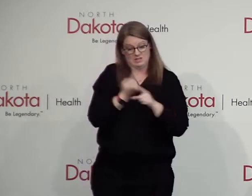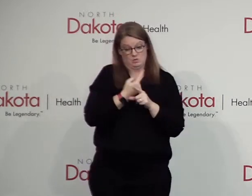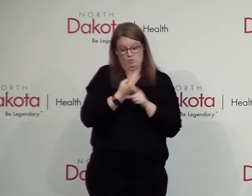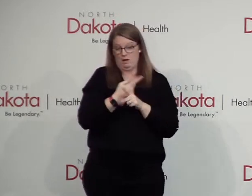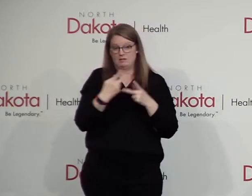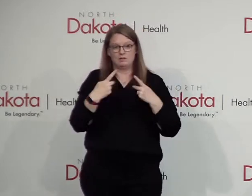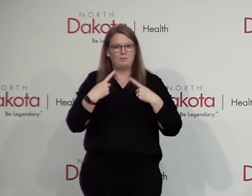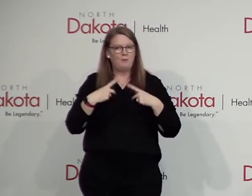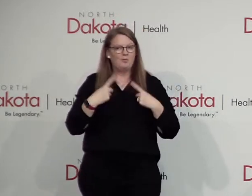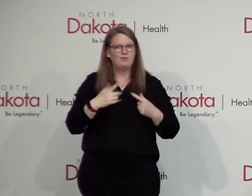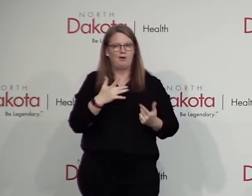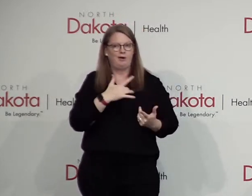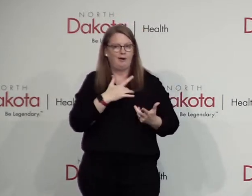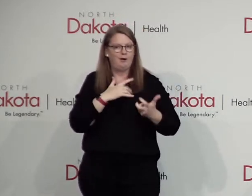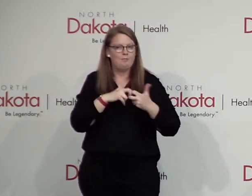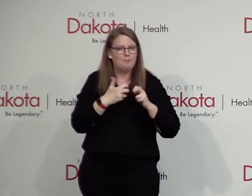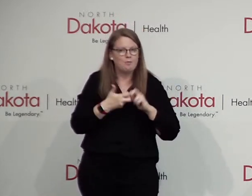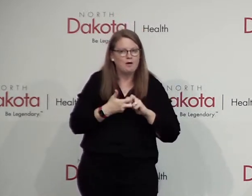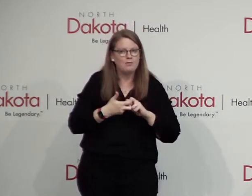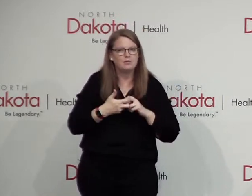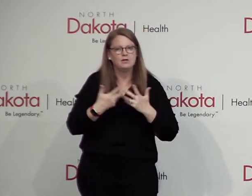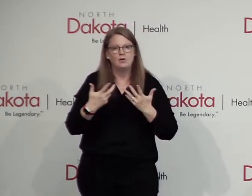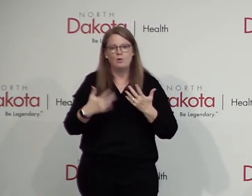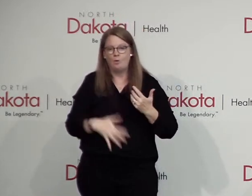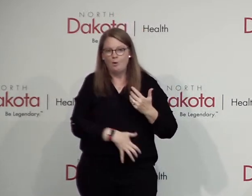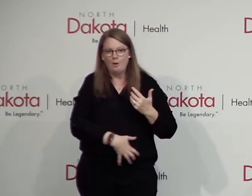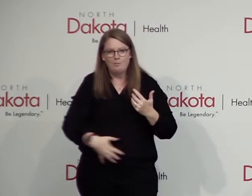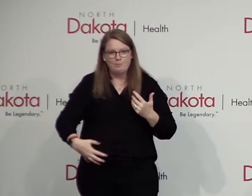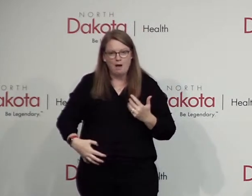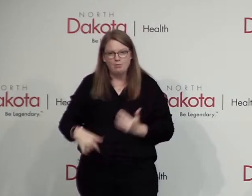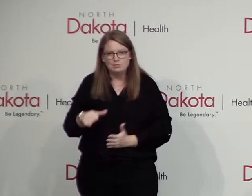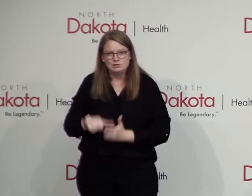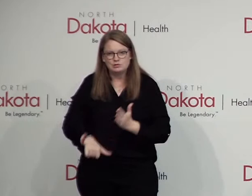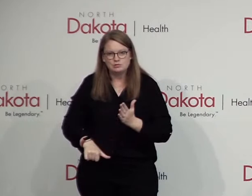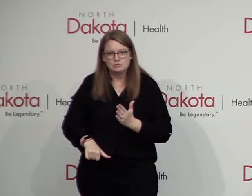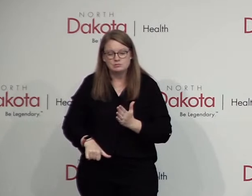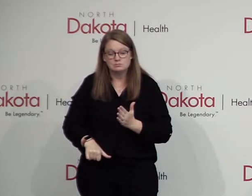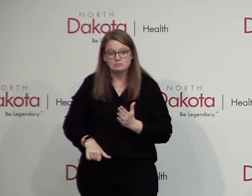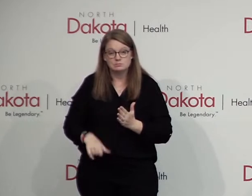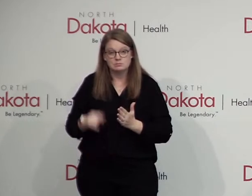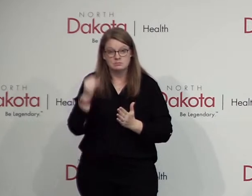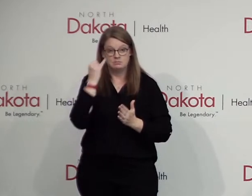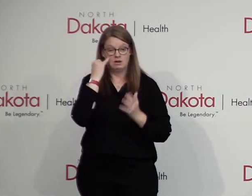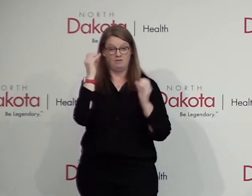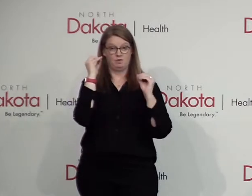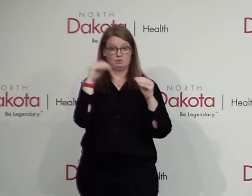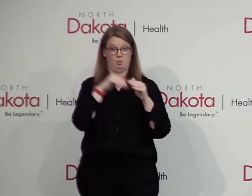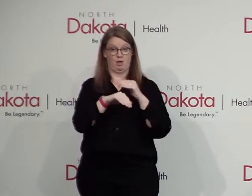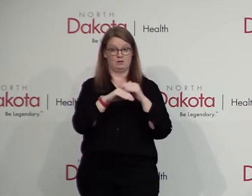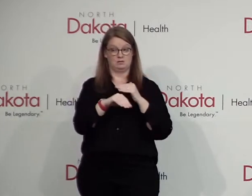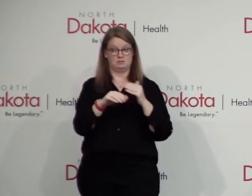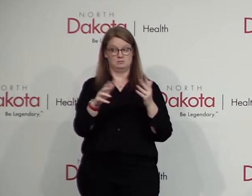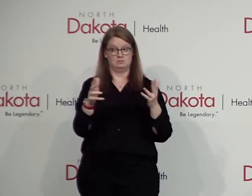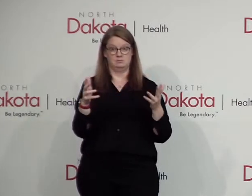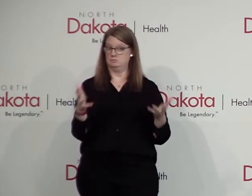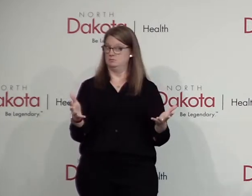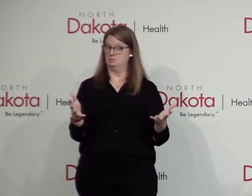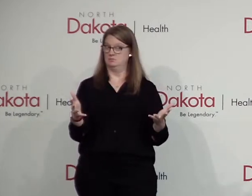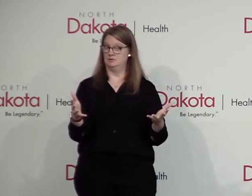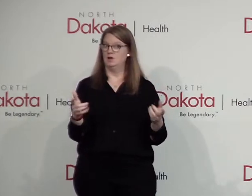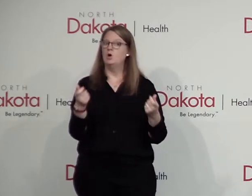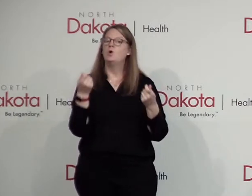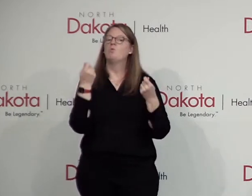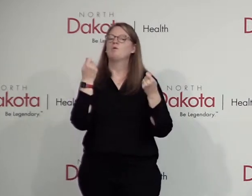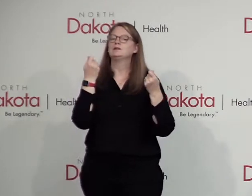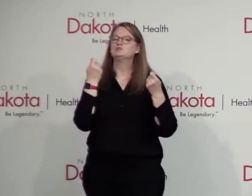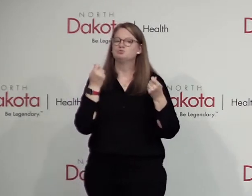a cardiac problem or a bowel surgery? What if we don't have access? We're striving hard to make sure that never happens.